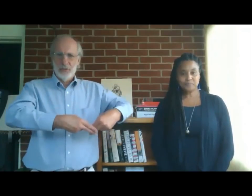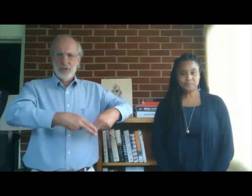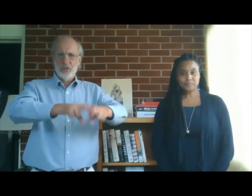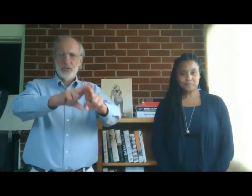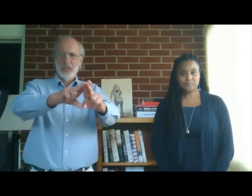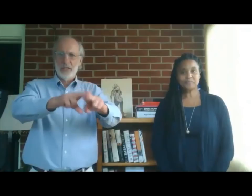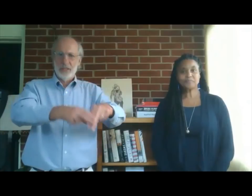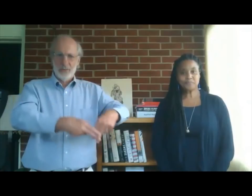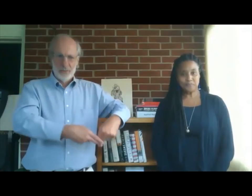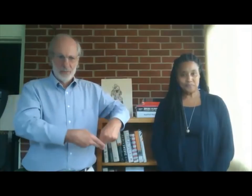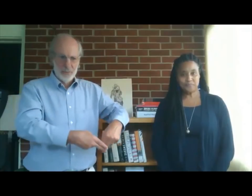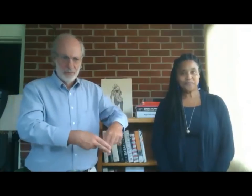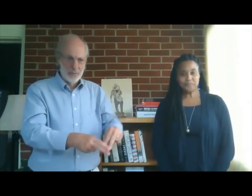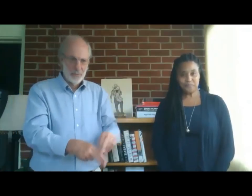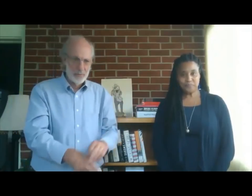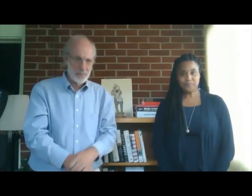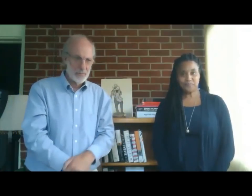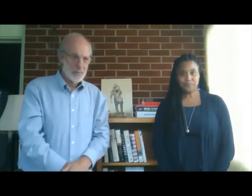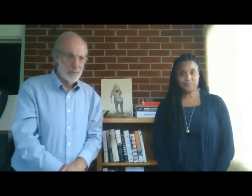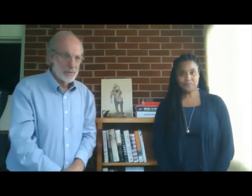And that was swing.